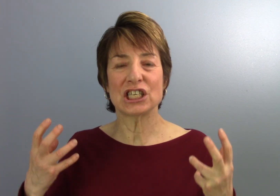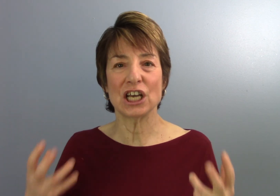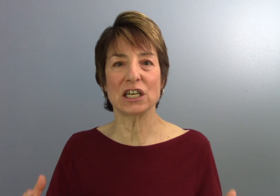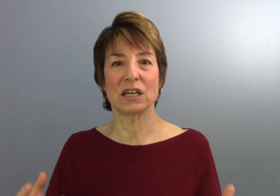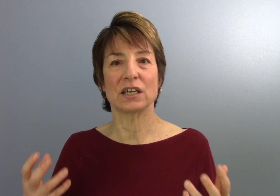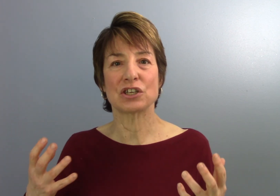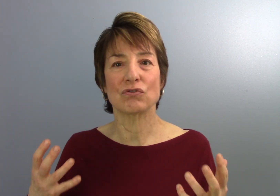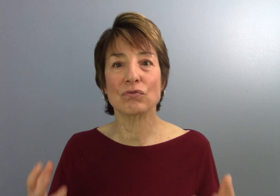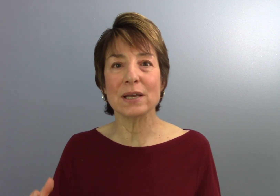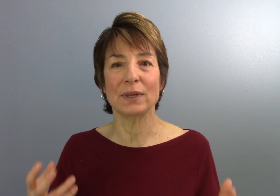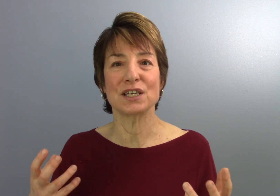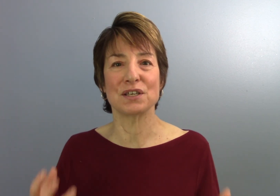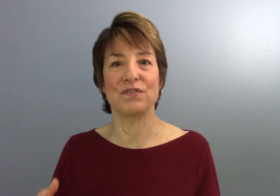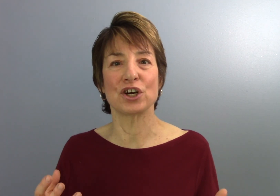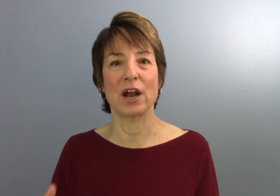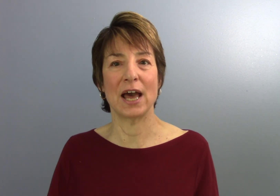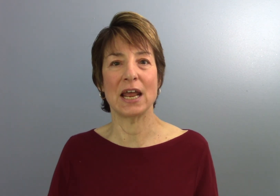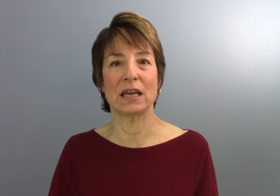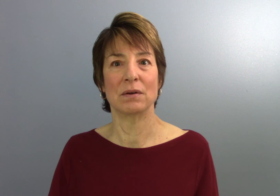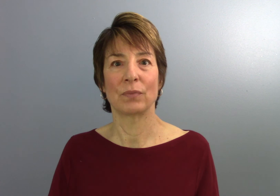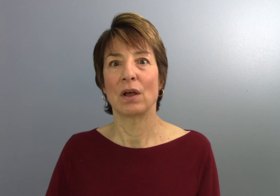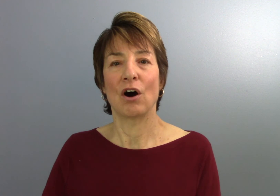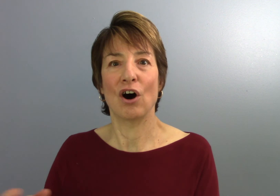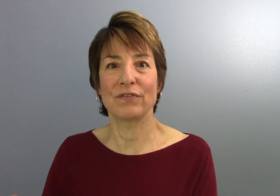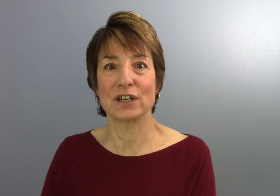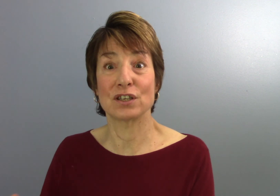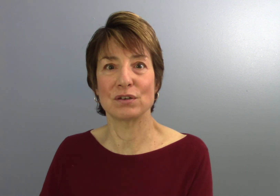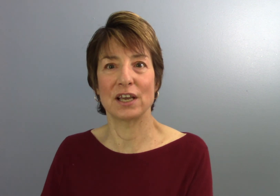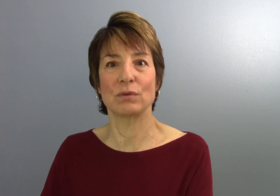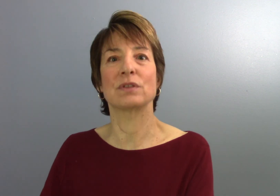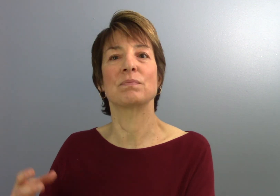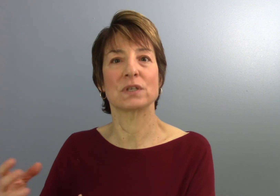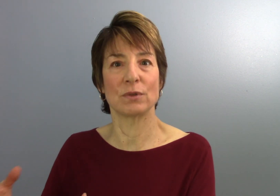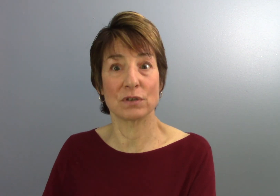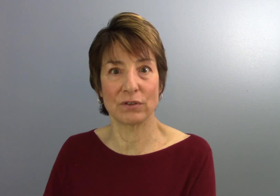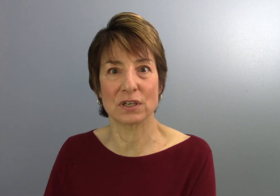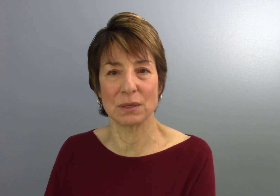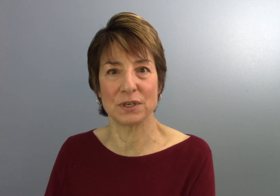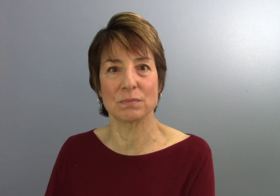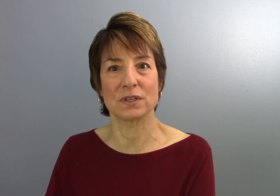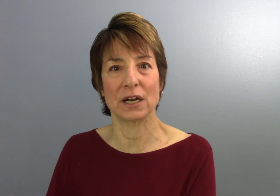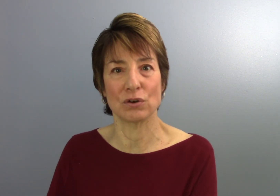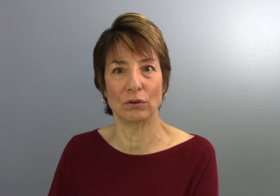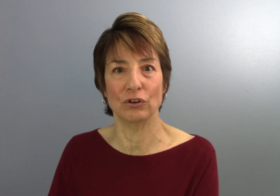sudden, extremely severe headache, often associated with some of those other symptoms that I told you